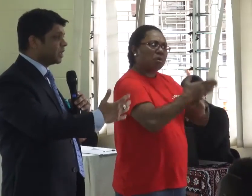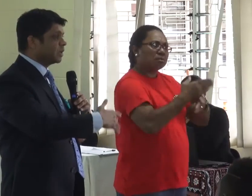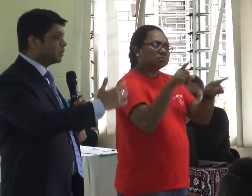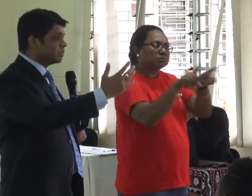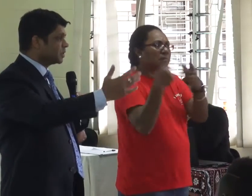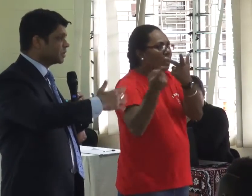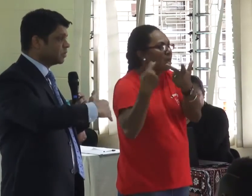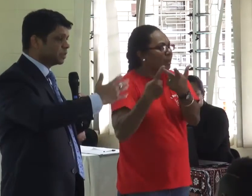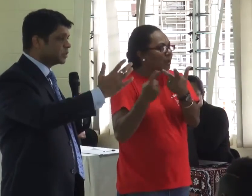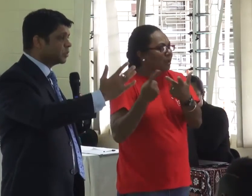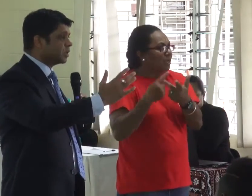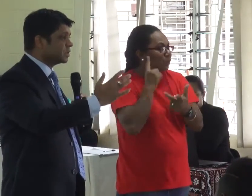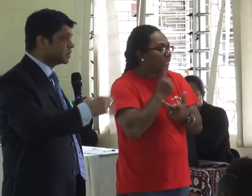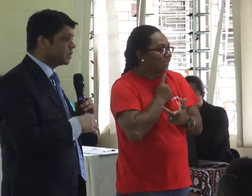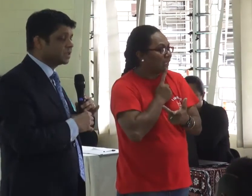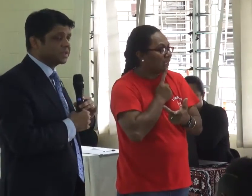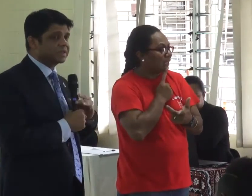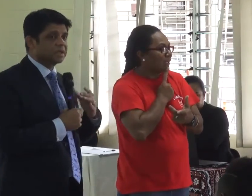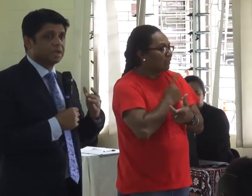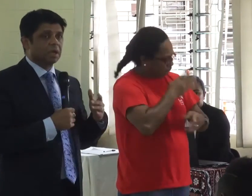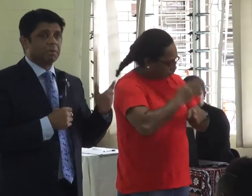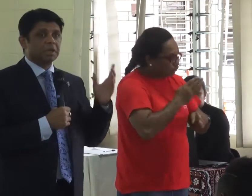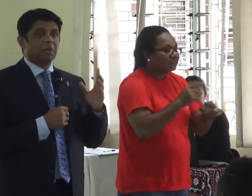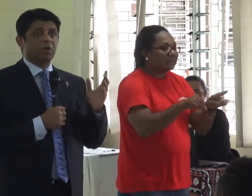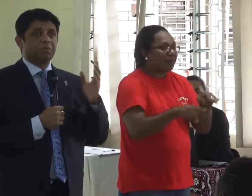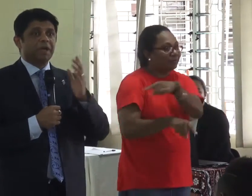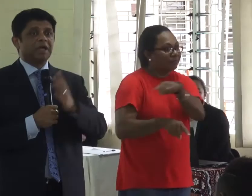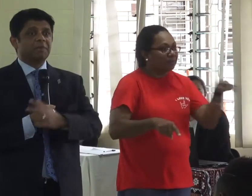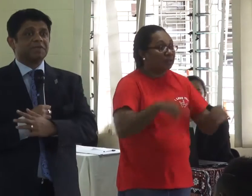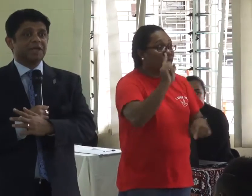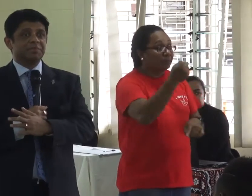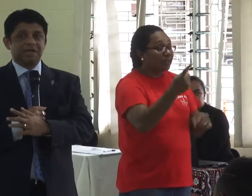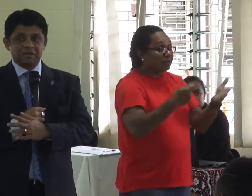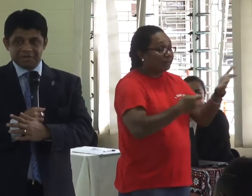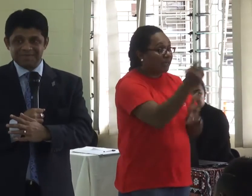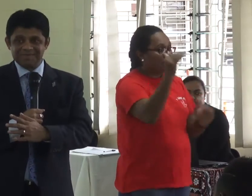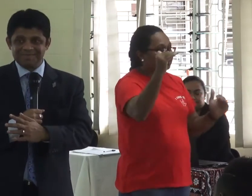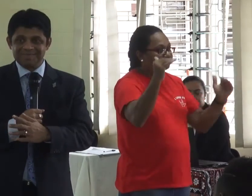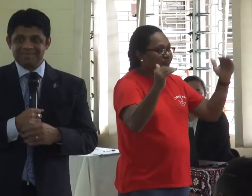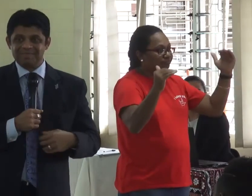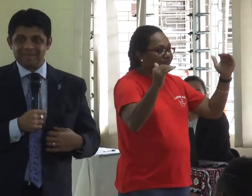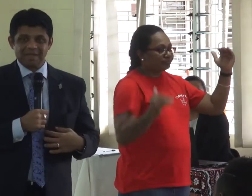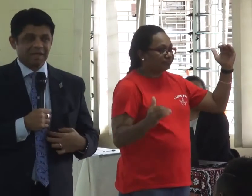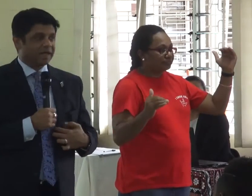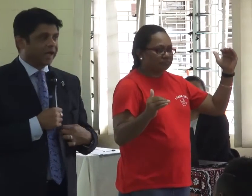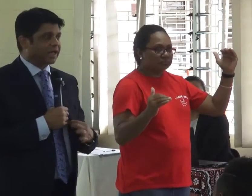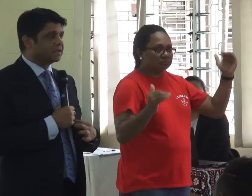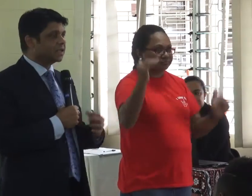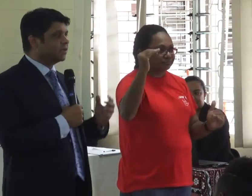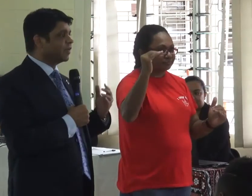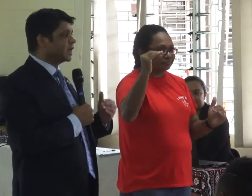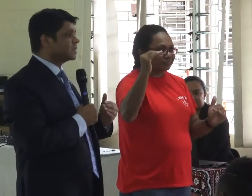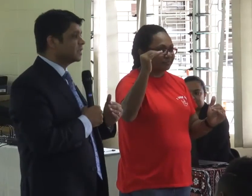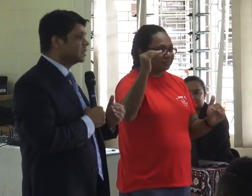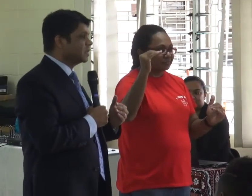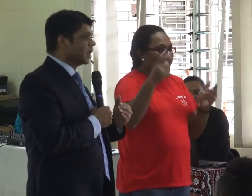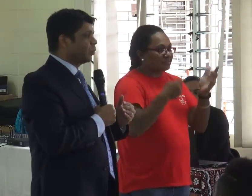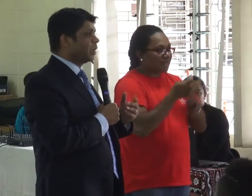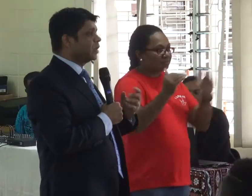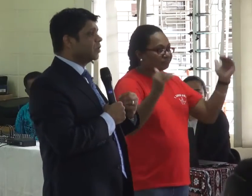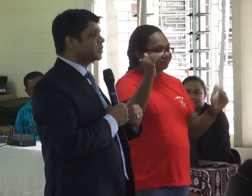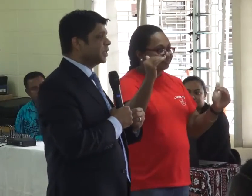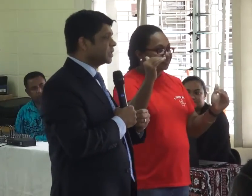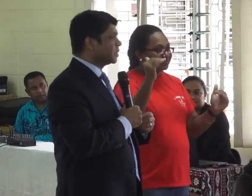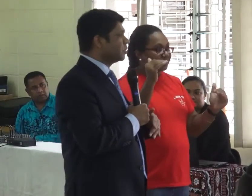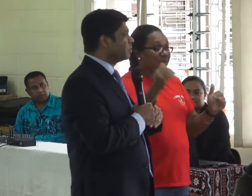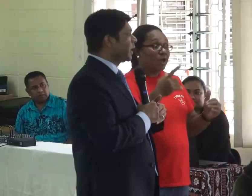anybody other able person or person without disabilities. But they weren't paying him the same salary. And in fact,